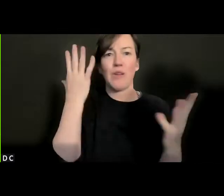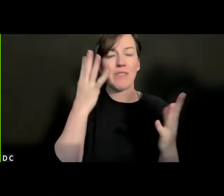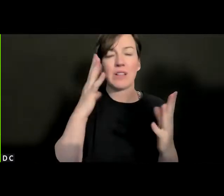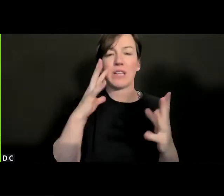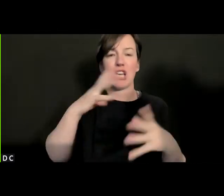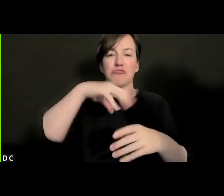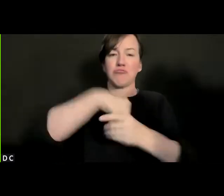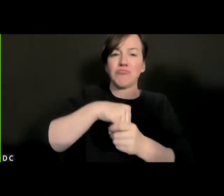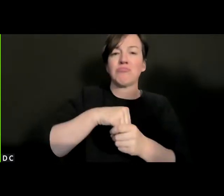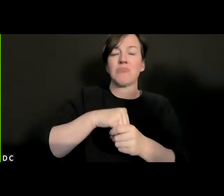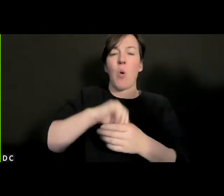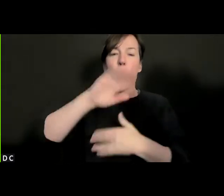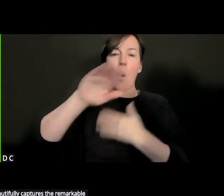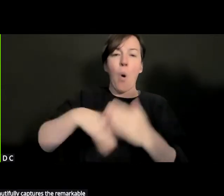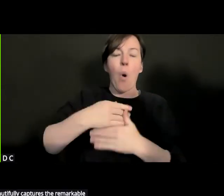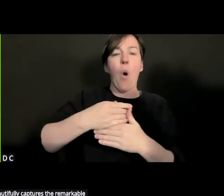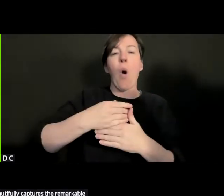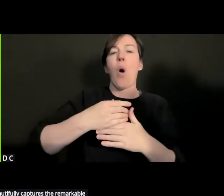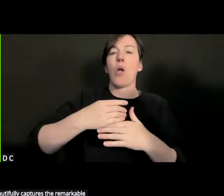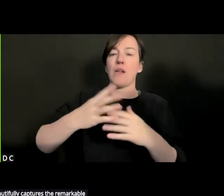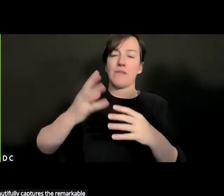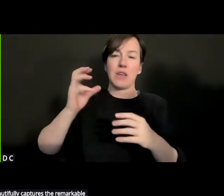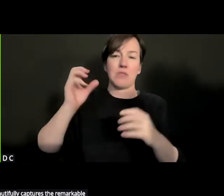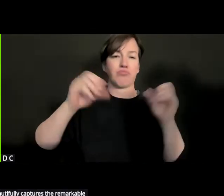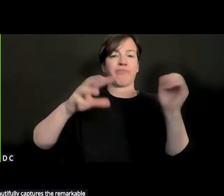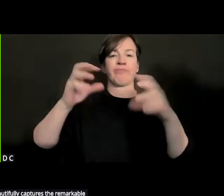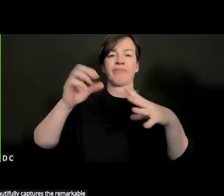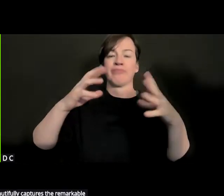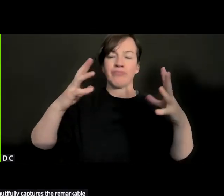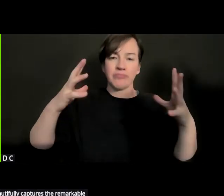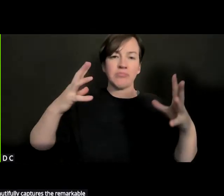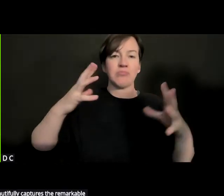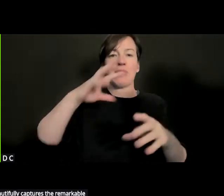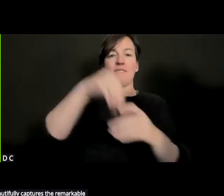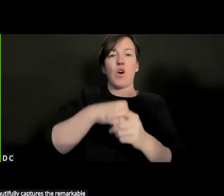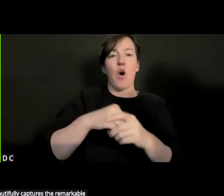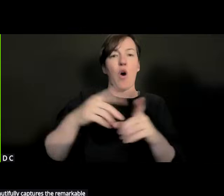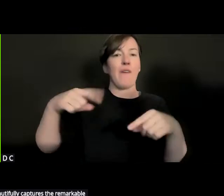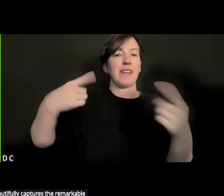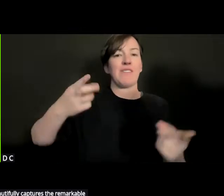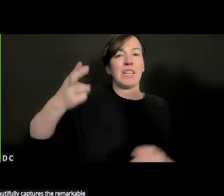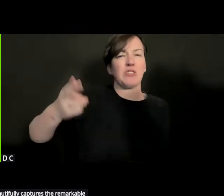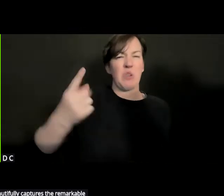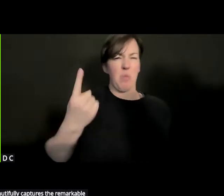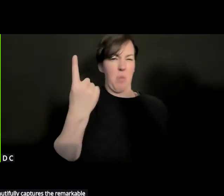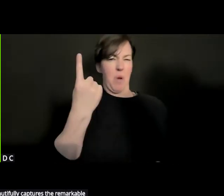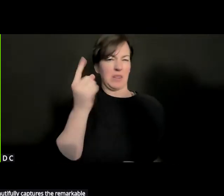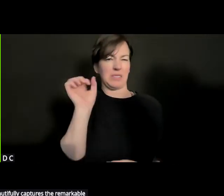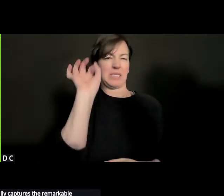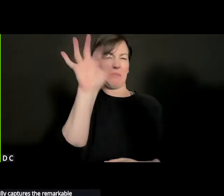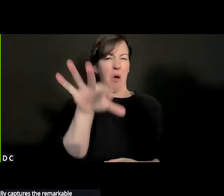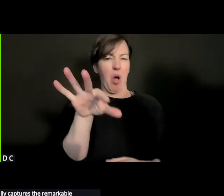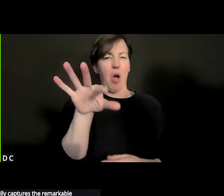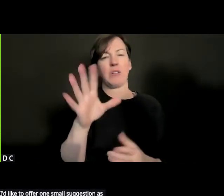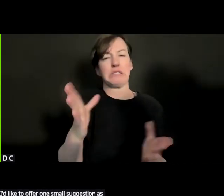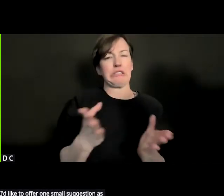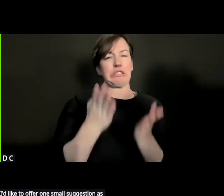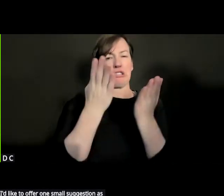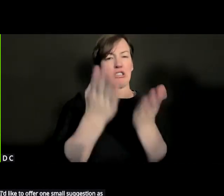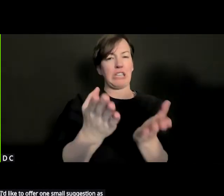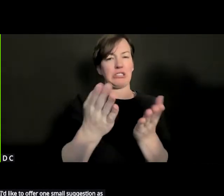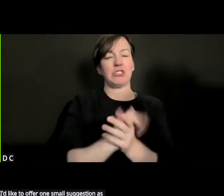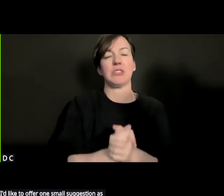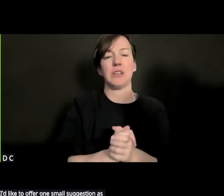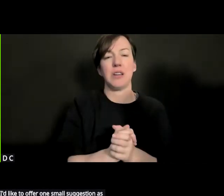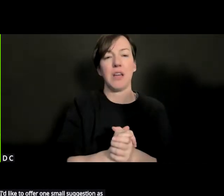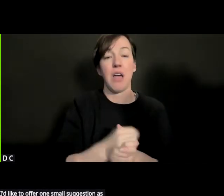remarkable contributions of women across history. I'd like to offer one small suggestion as we finalize this. And